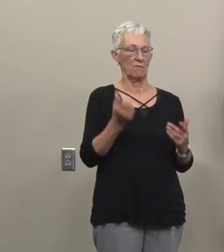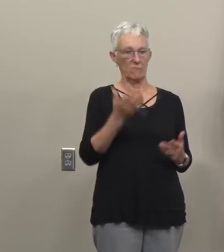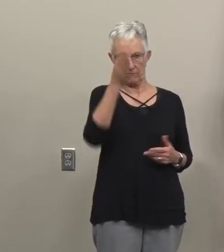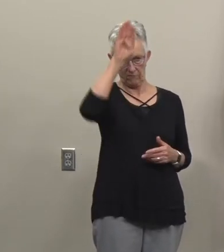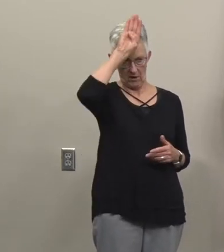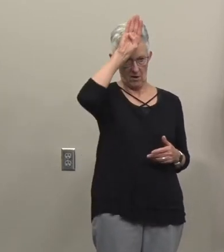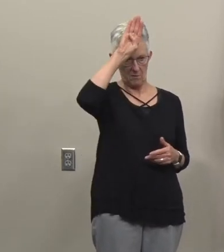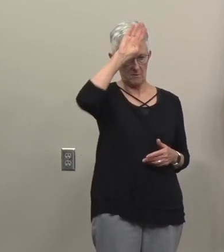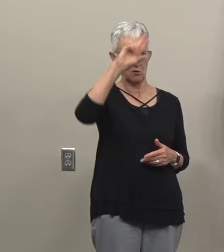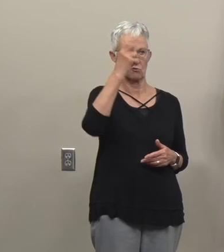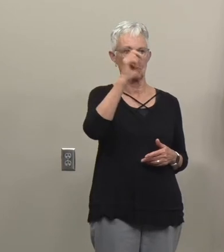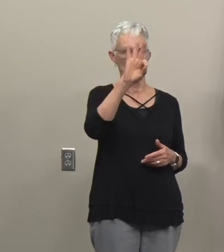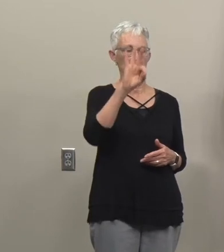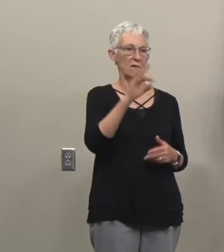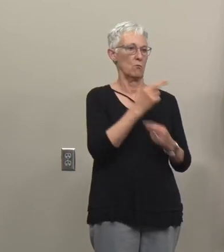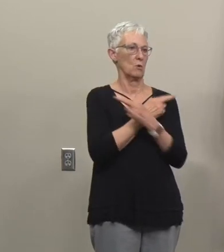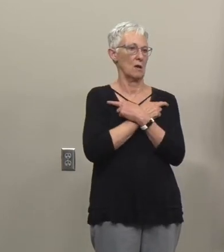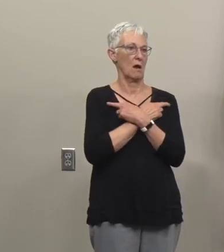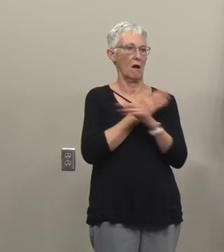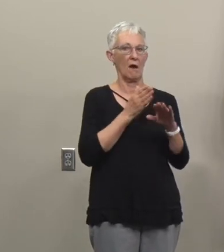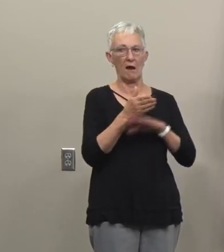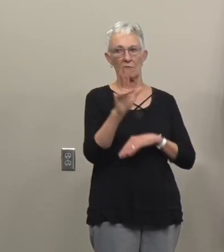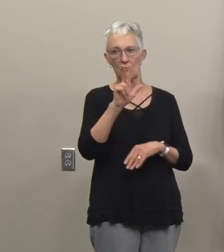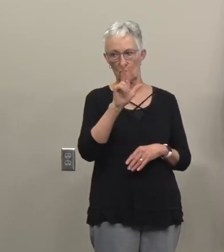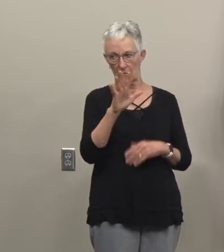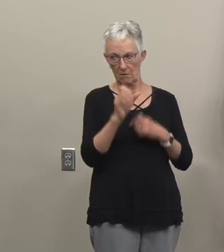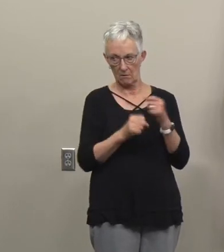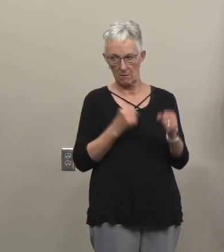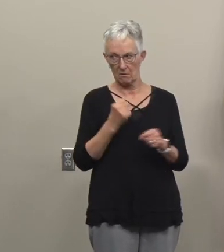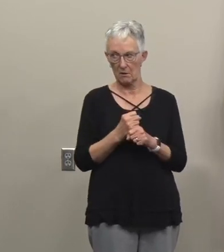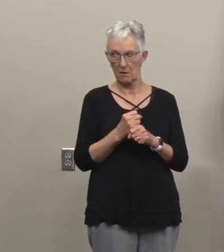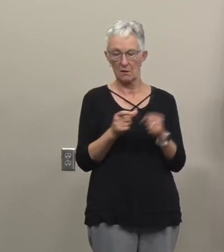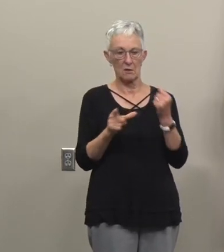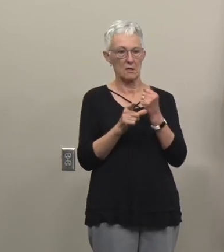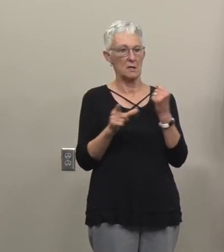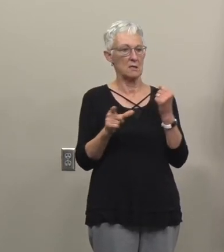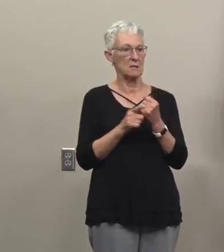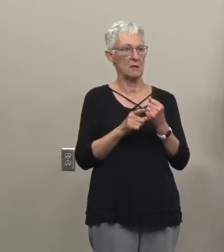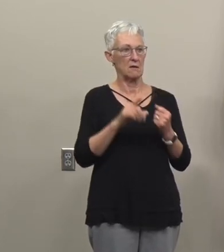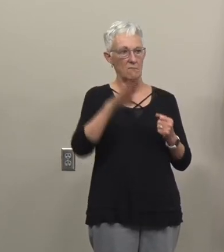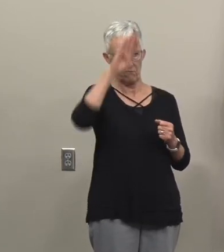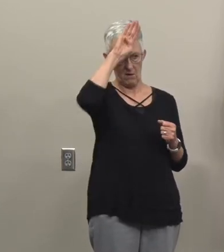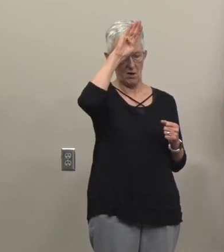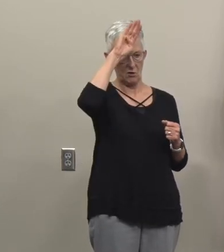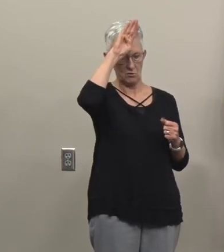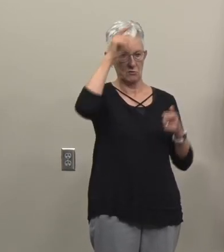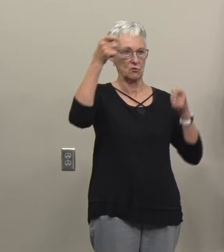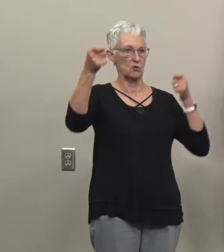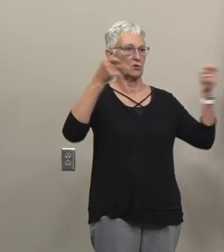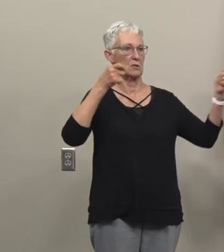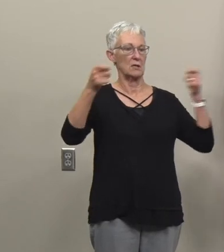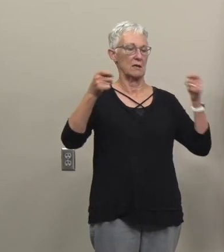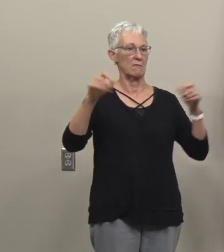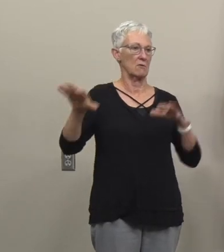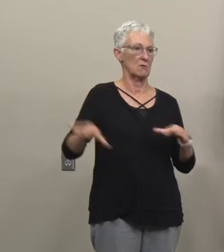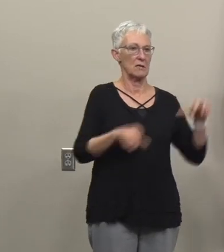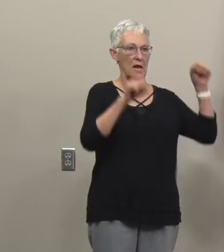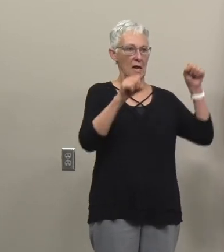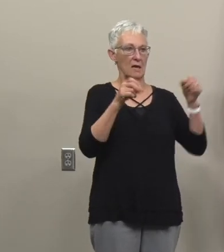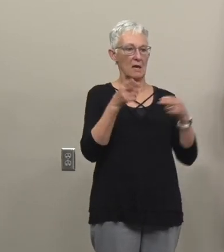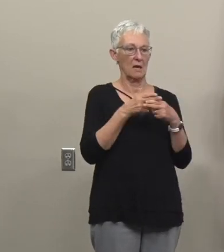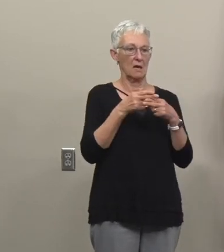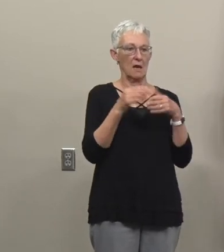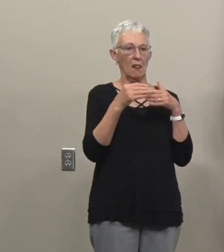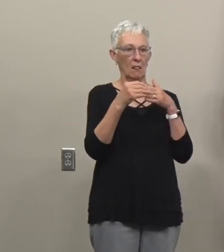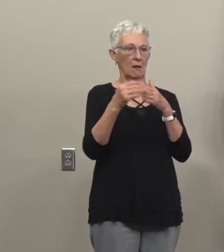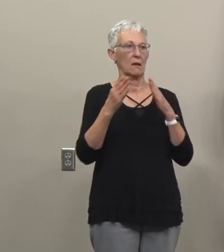35-year career in the fire service. At that time, Assistant Fire Chief Pat Bohrer stepped into the role as the interim leader of the fire